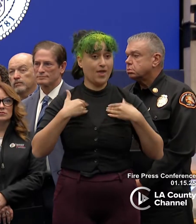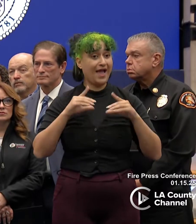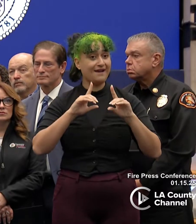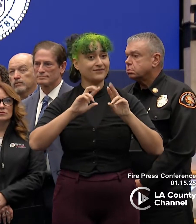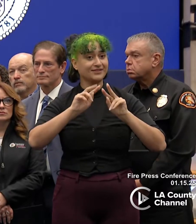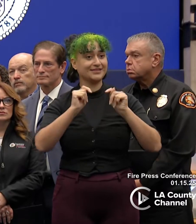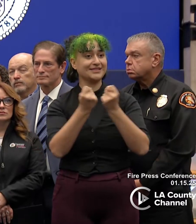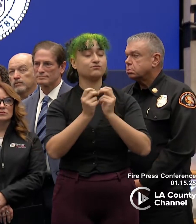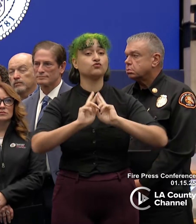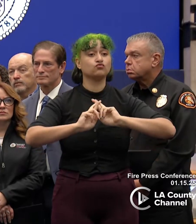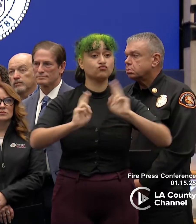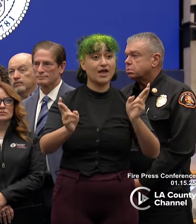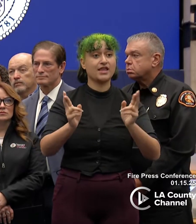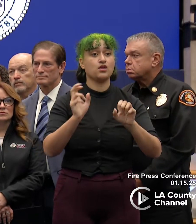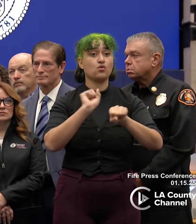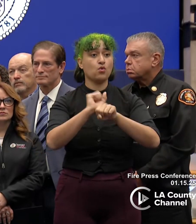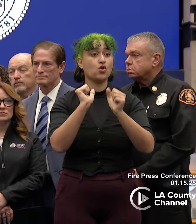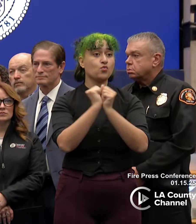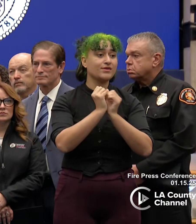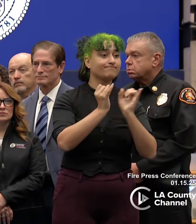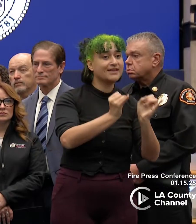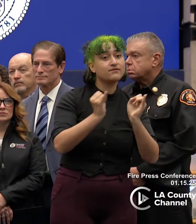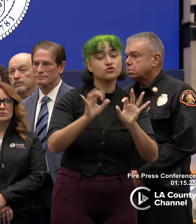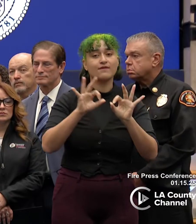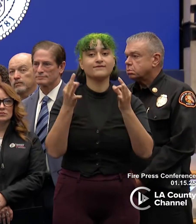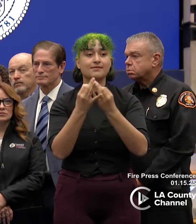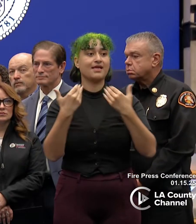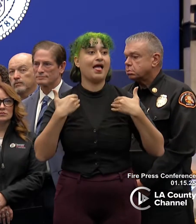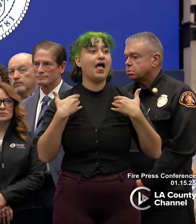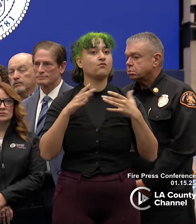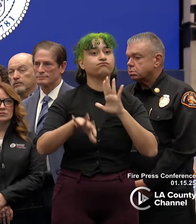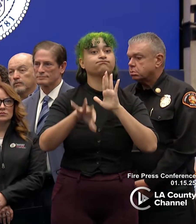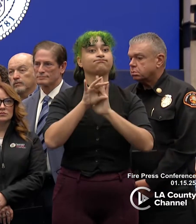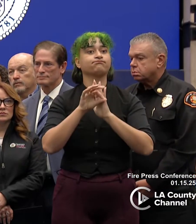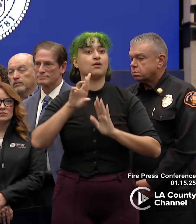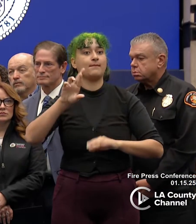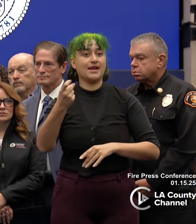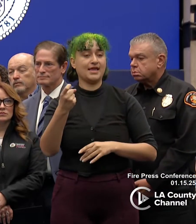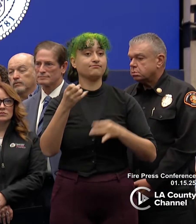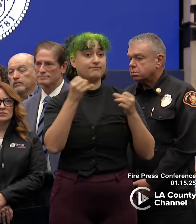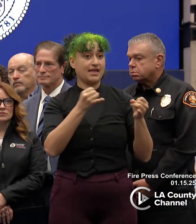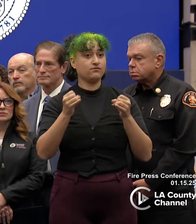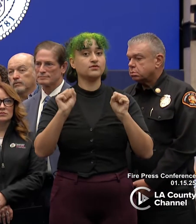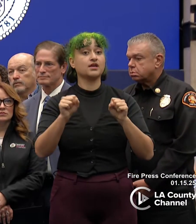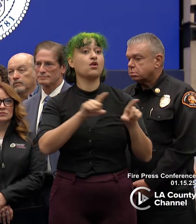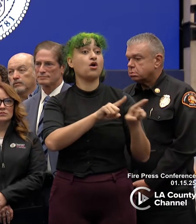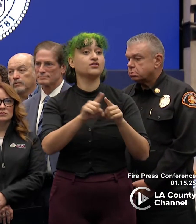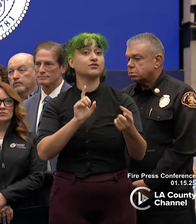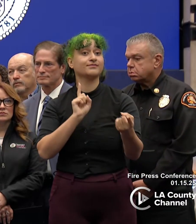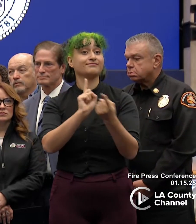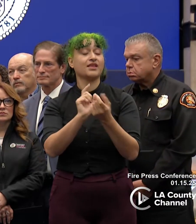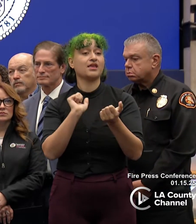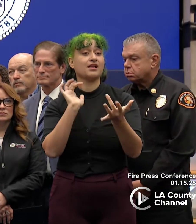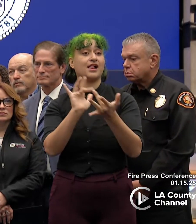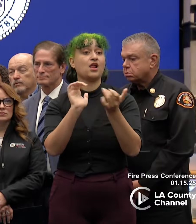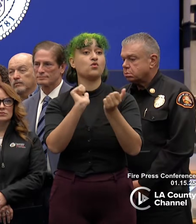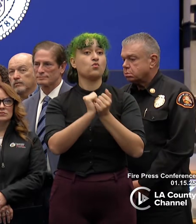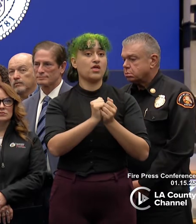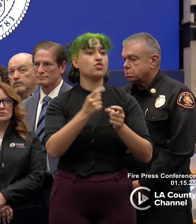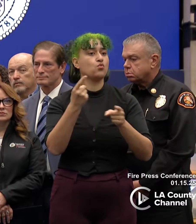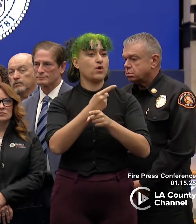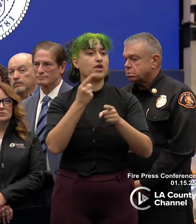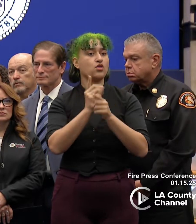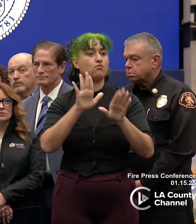there that can work with families and individuals to help them secure medications. Individuals can also connect with their regular providers,